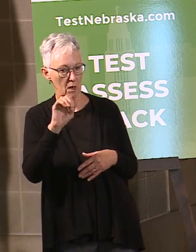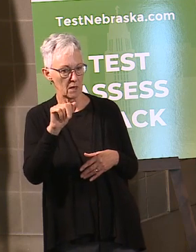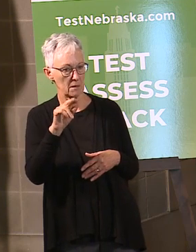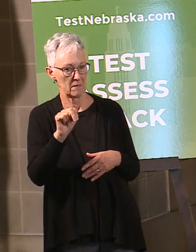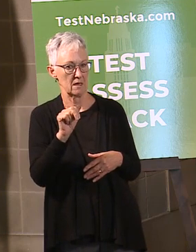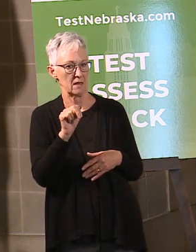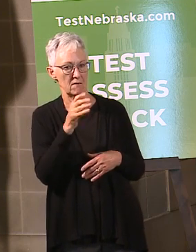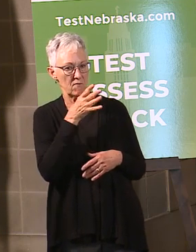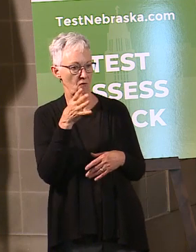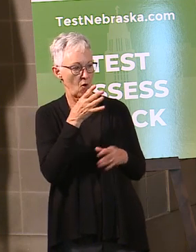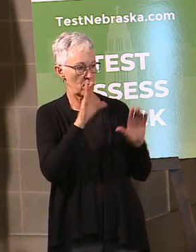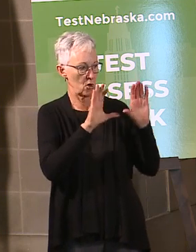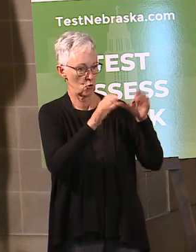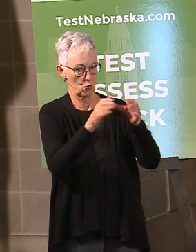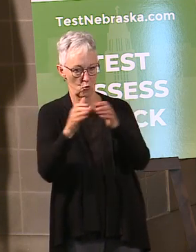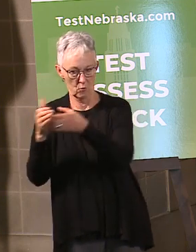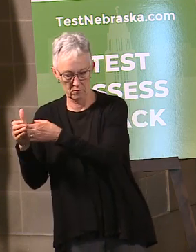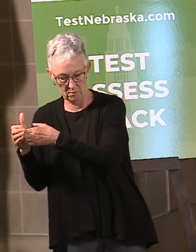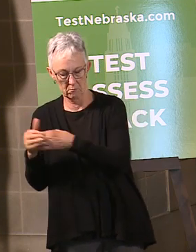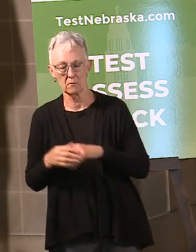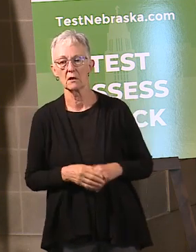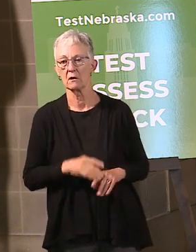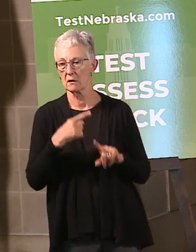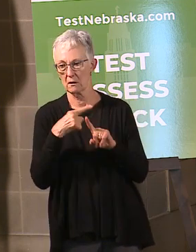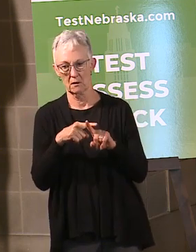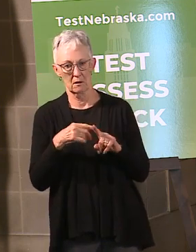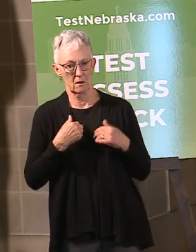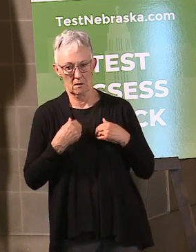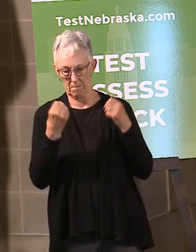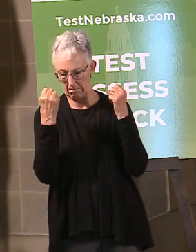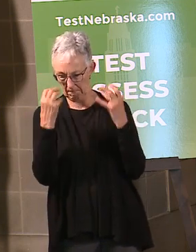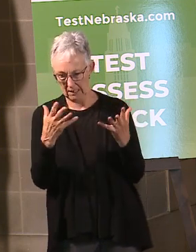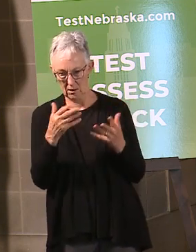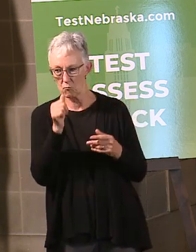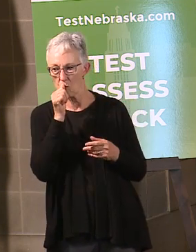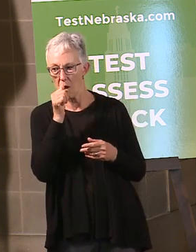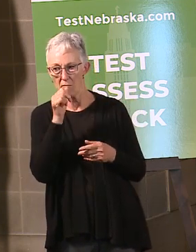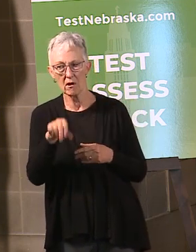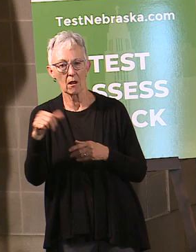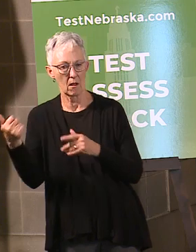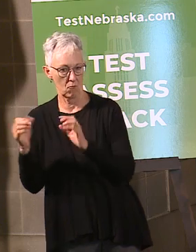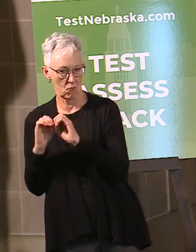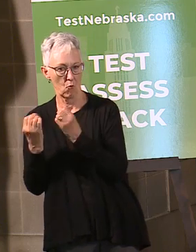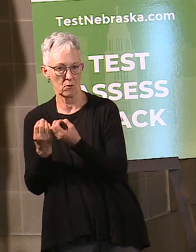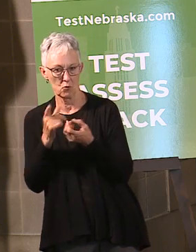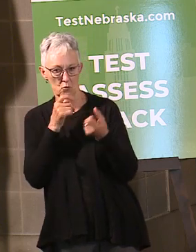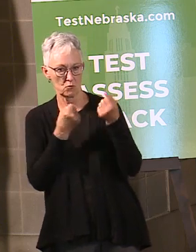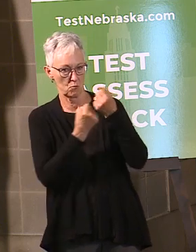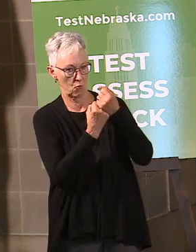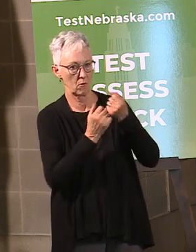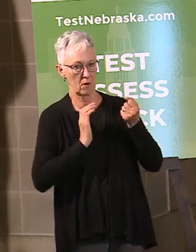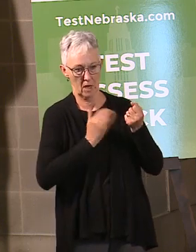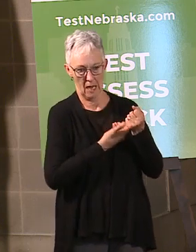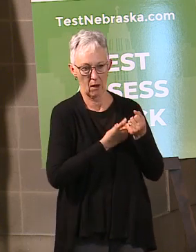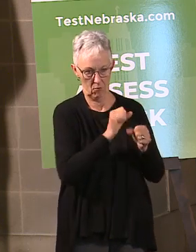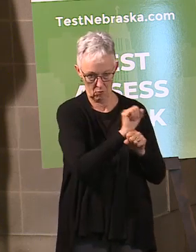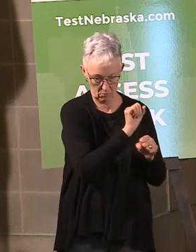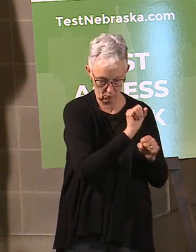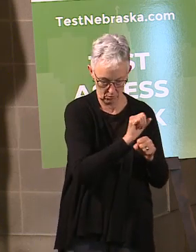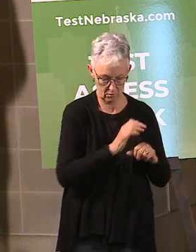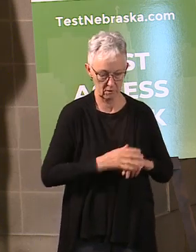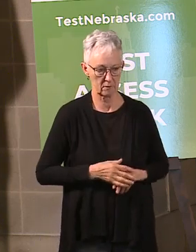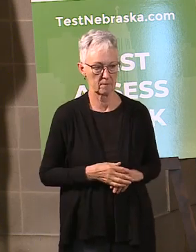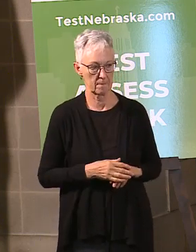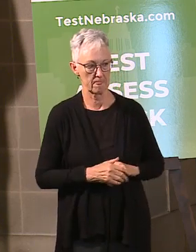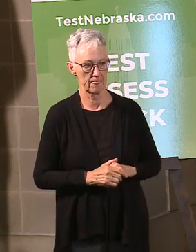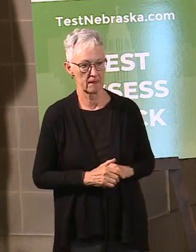have many private sponsors, businesses, and individuals that support what we do. What happened